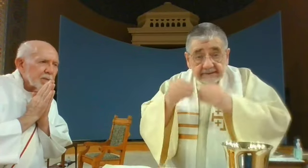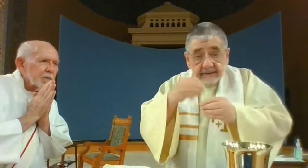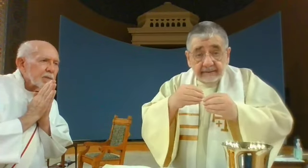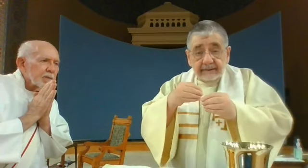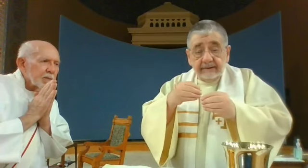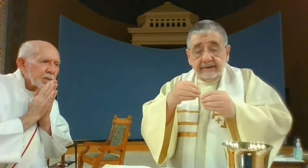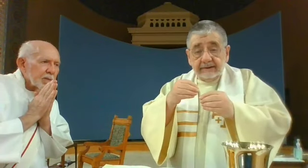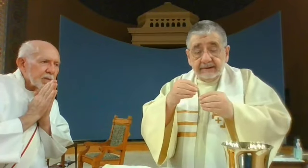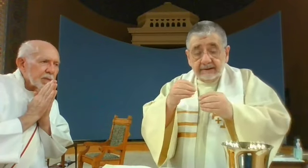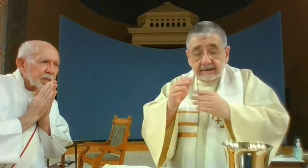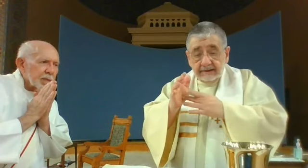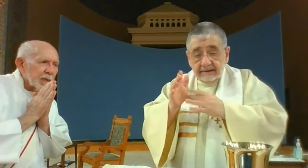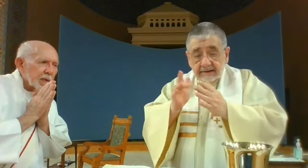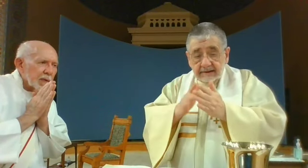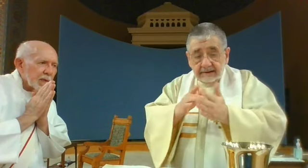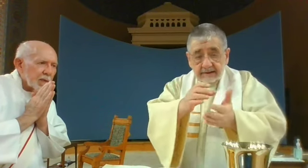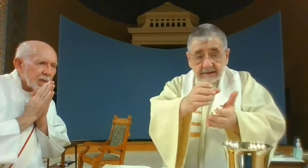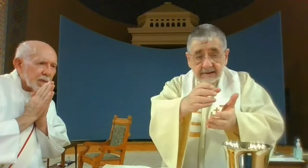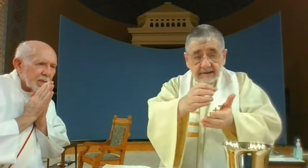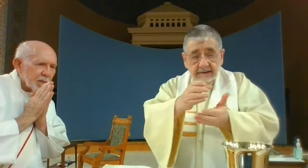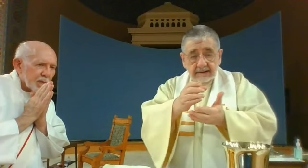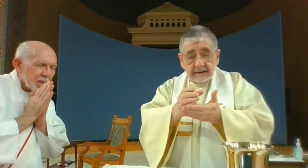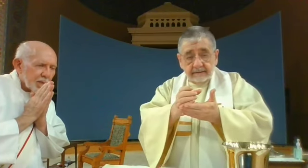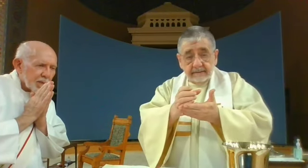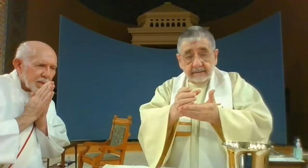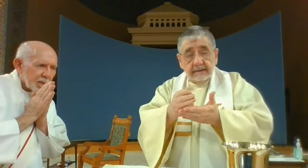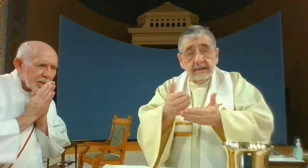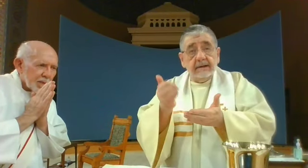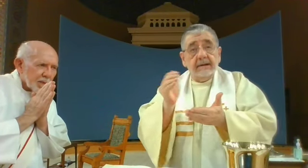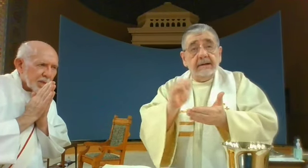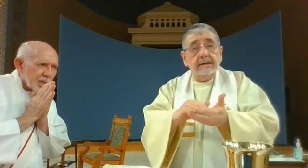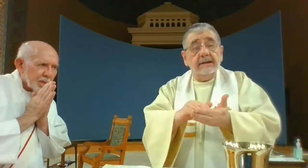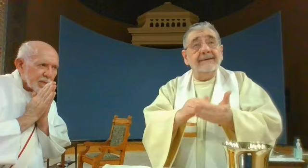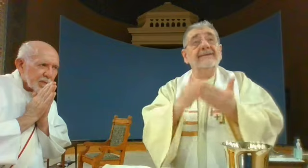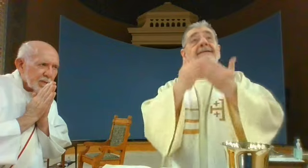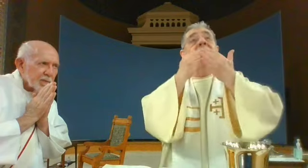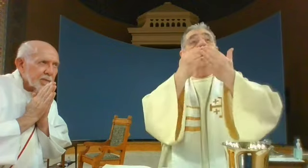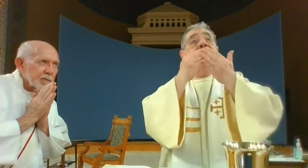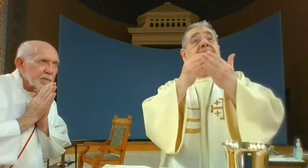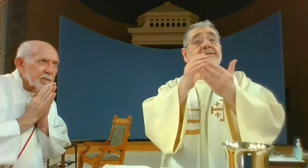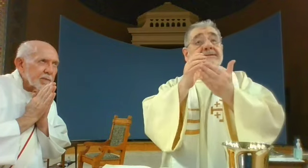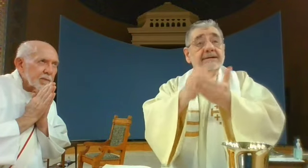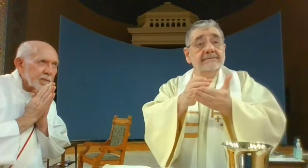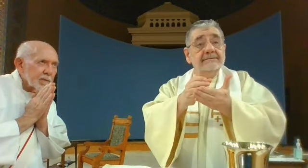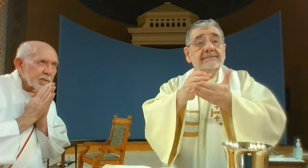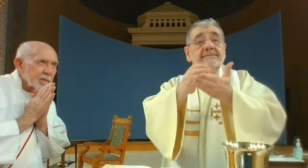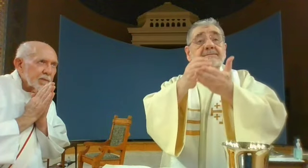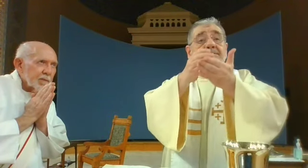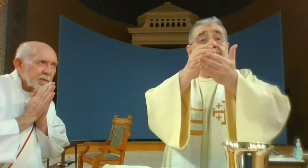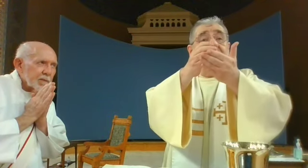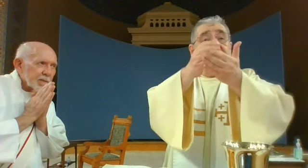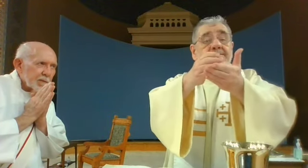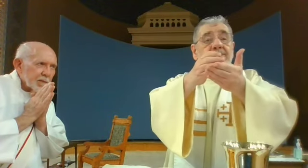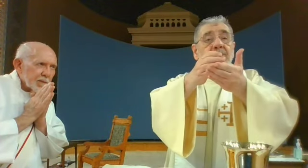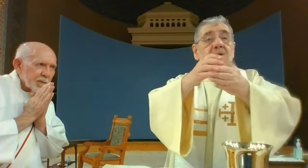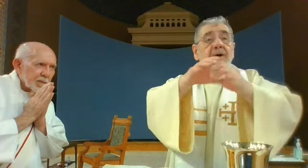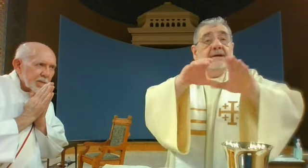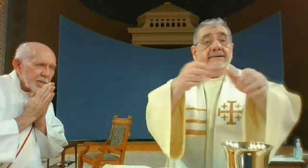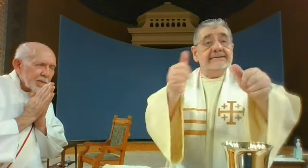In a similar way, when supper had ended, he took the chalice and, once more giving thanks, gave it to